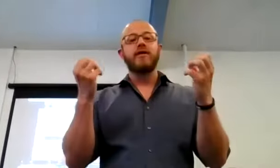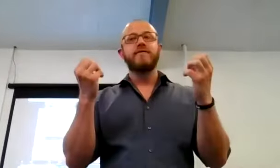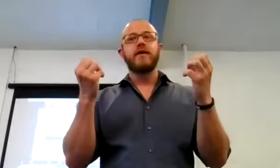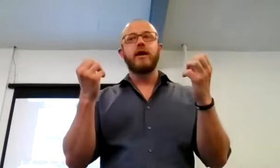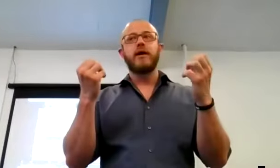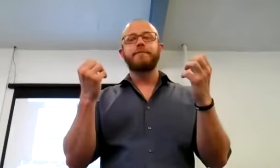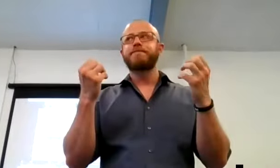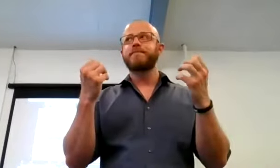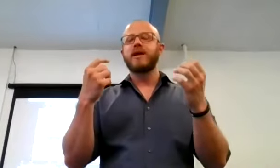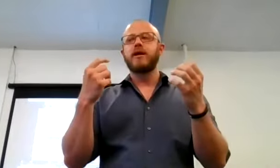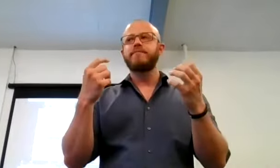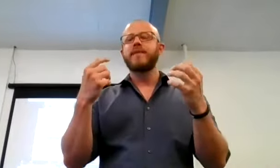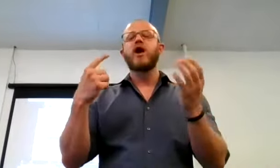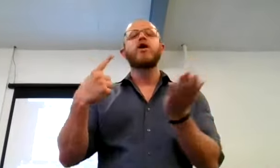there's a lot of